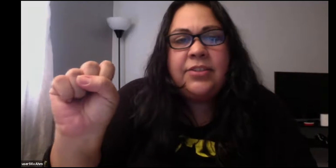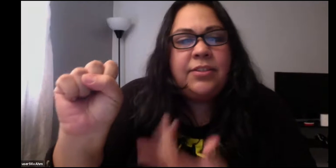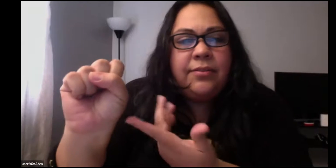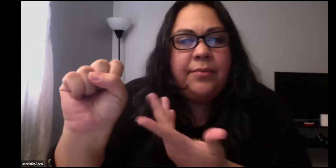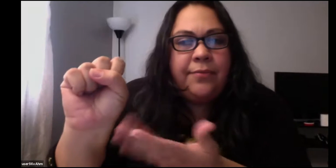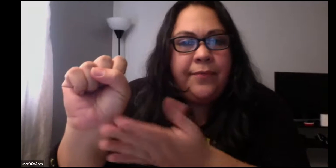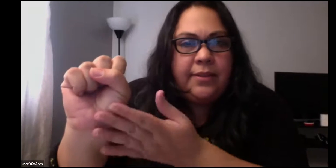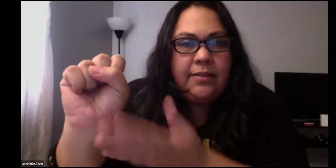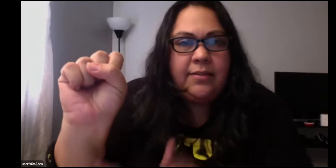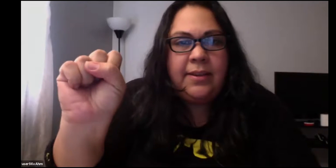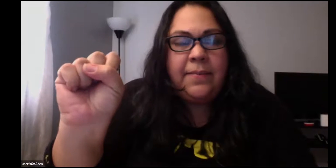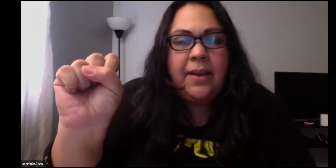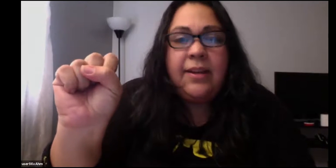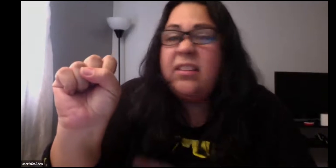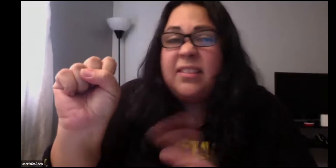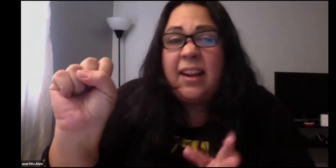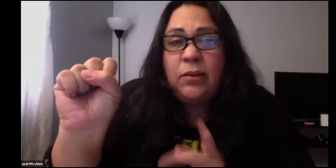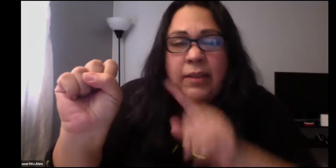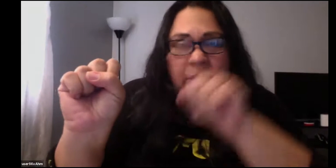your fist, see? It does not look like the way you